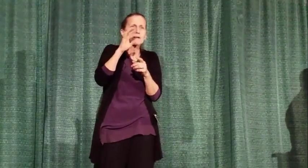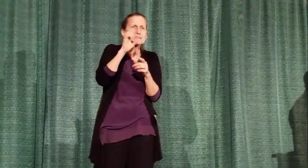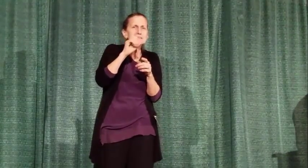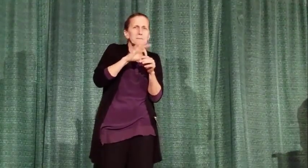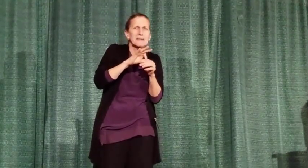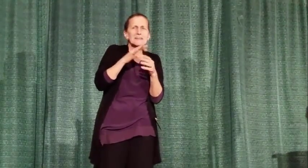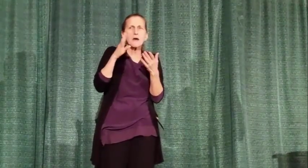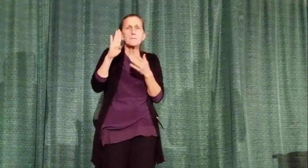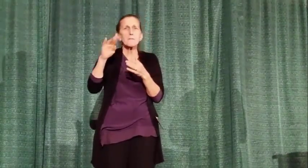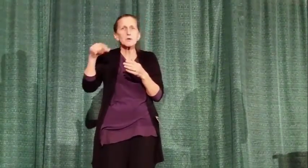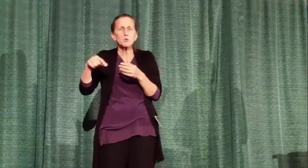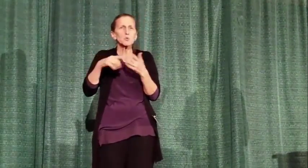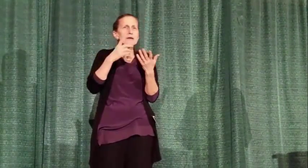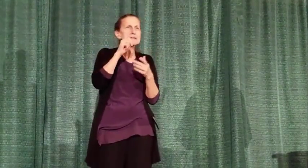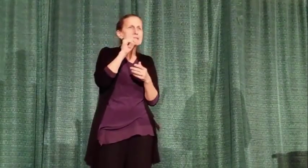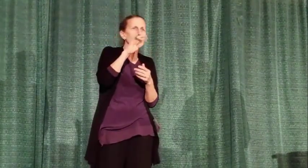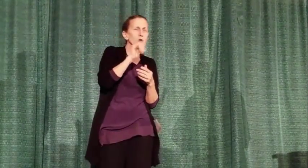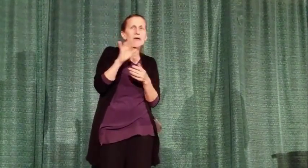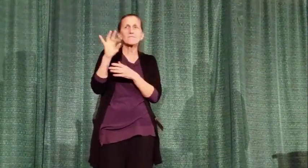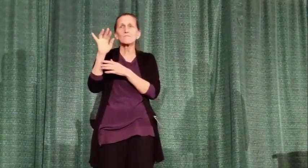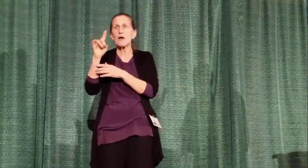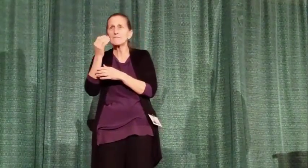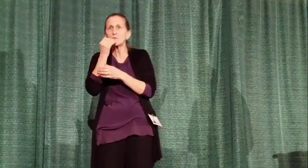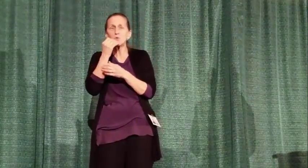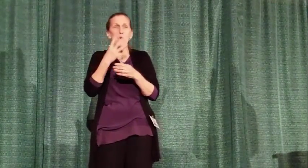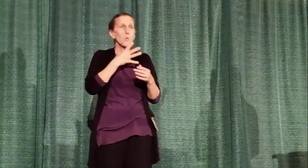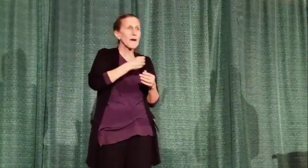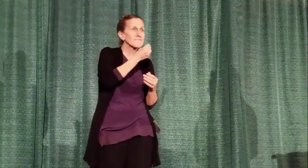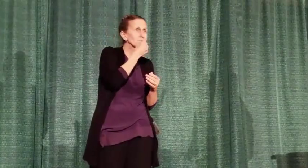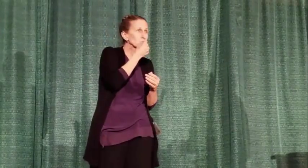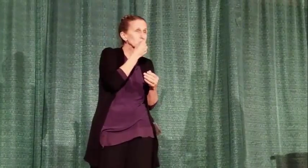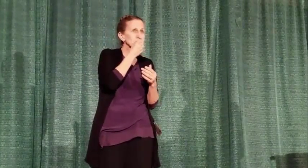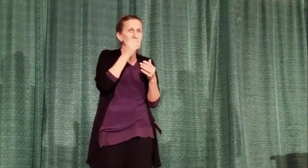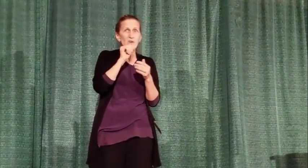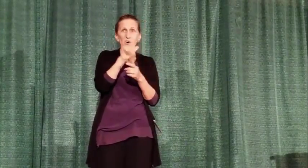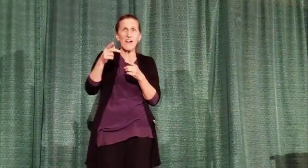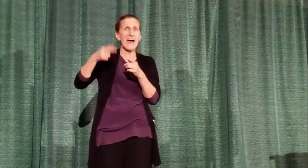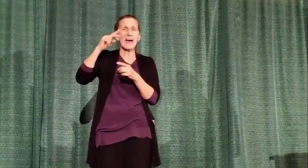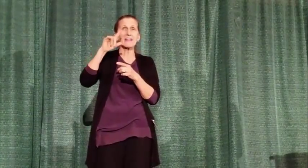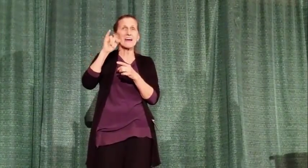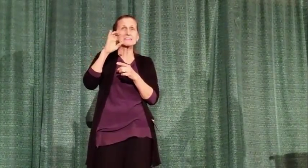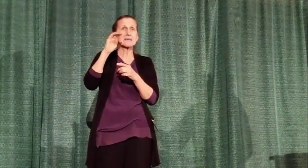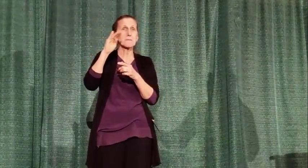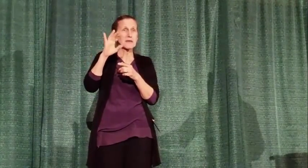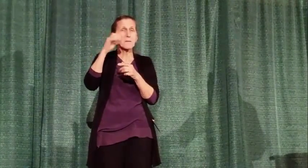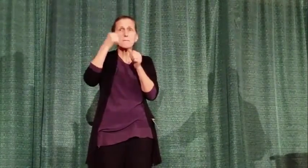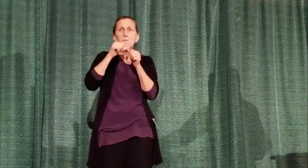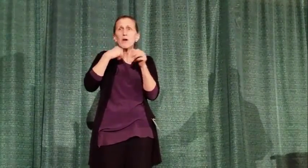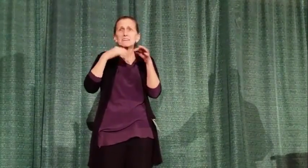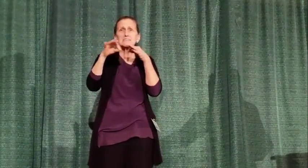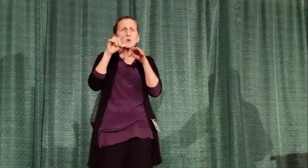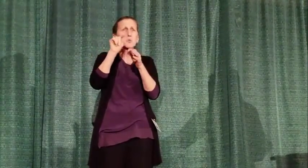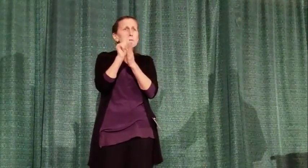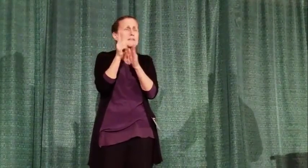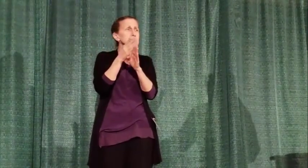barbecue, dairy products, fried foods, and those white foods that are high glycemic carbohydrates. Remember I said to you about 20 minutes